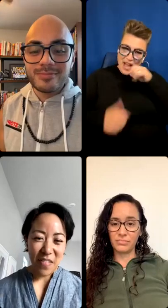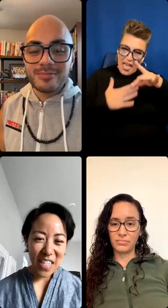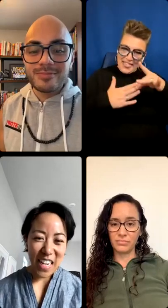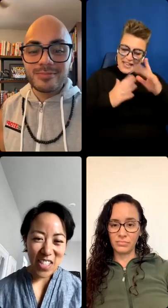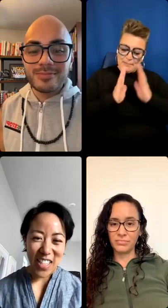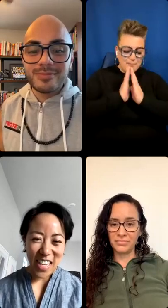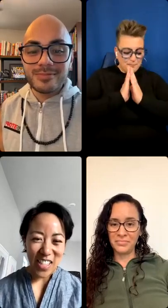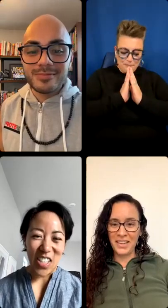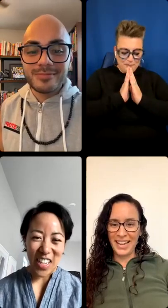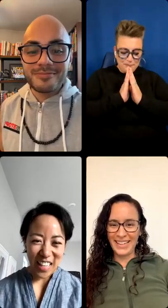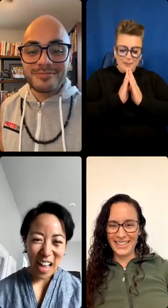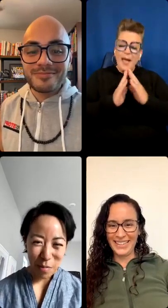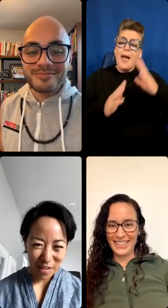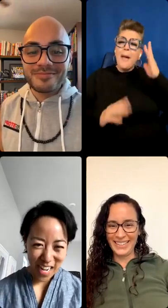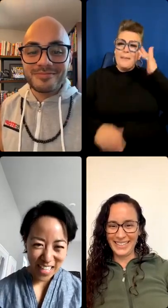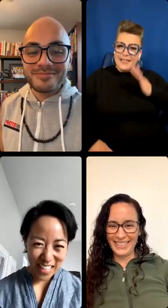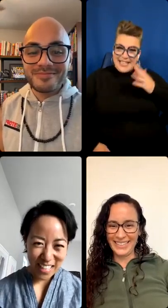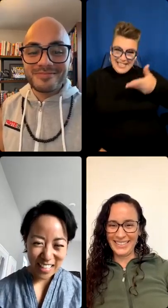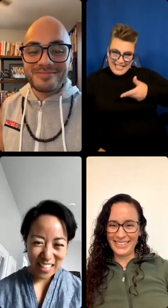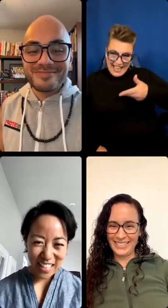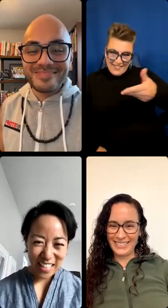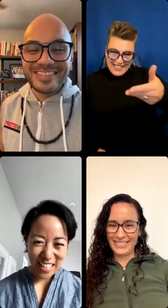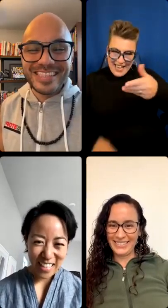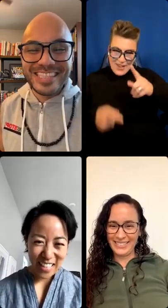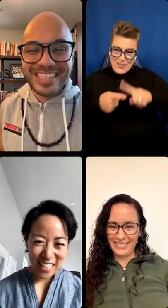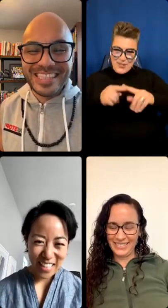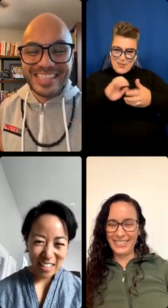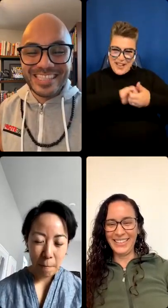Melissa's invitation in to collaborate